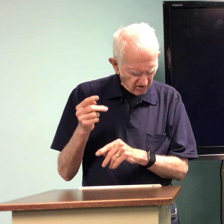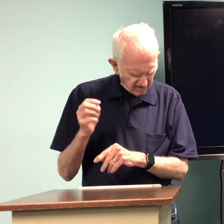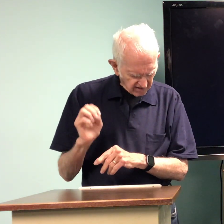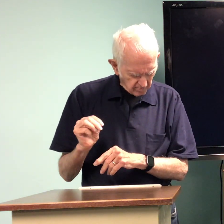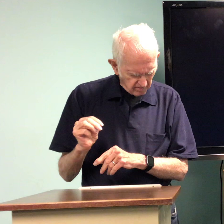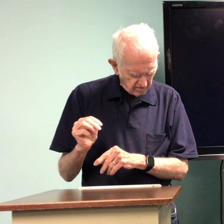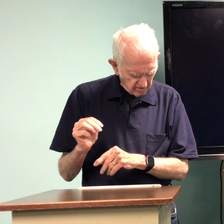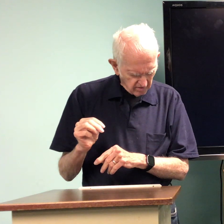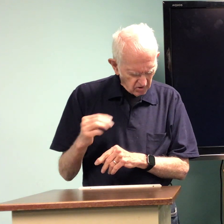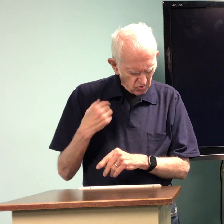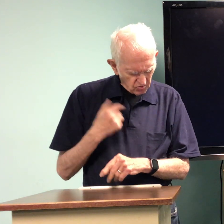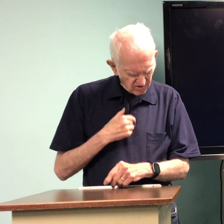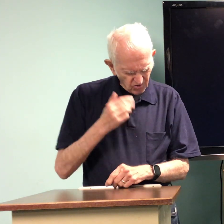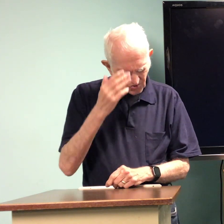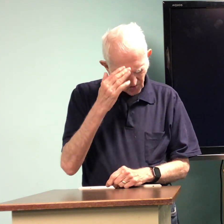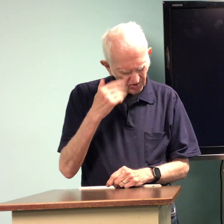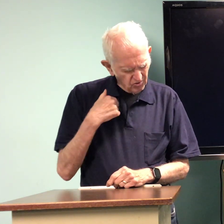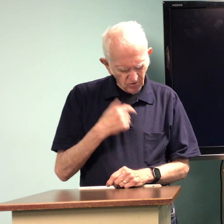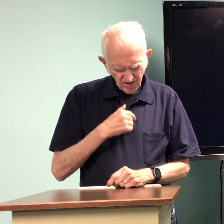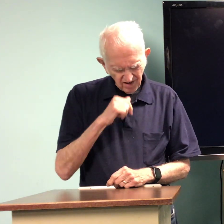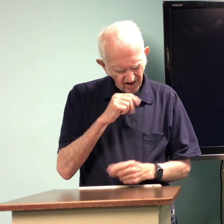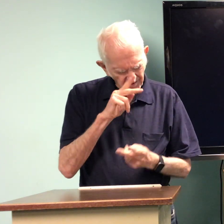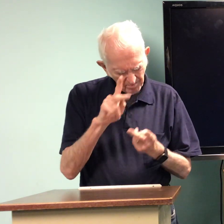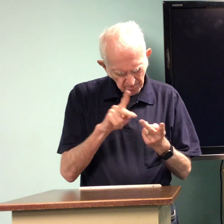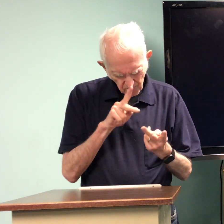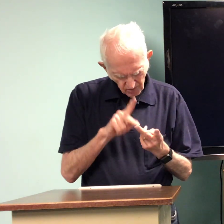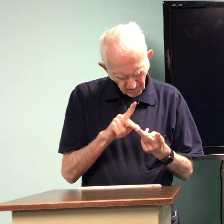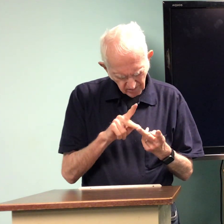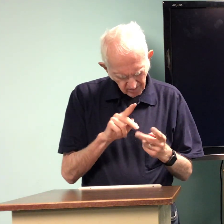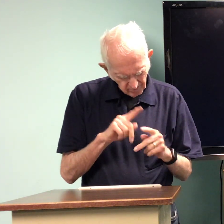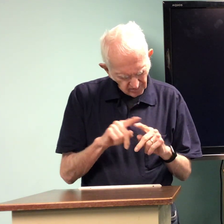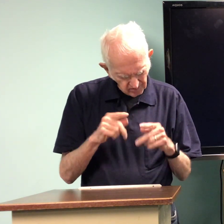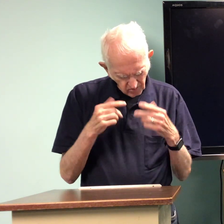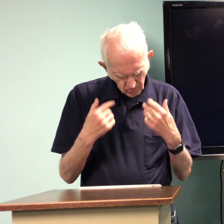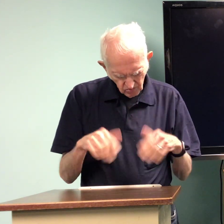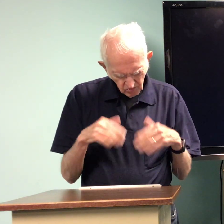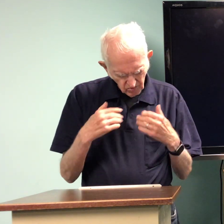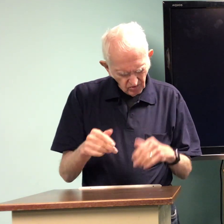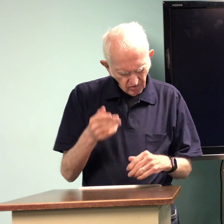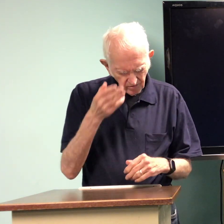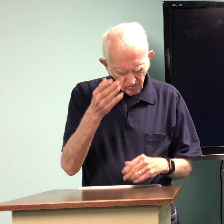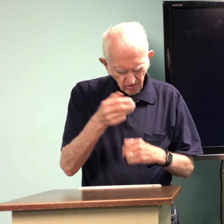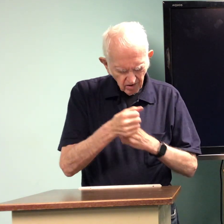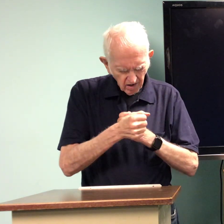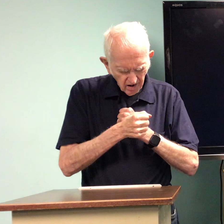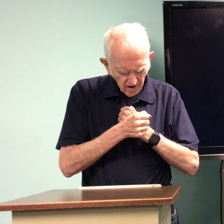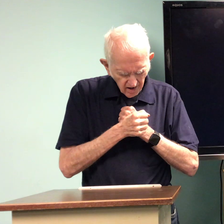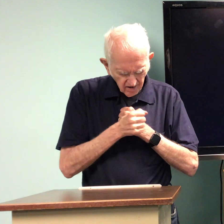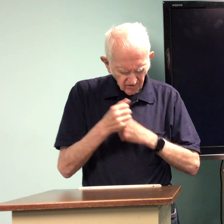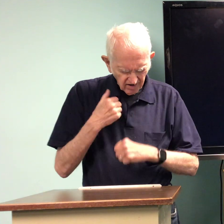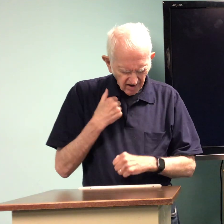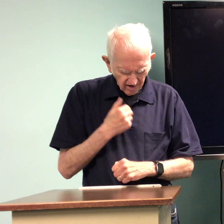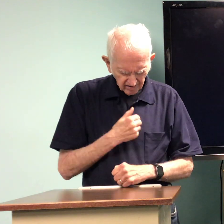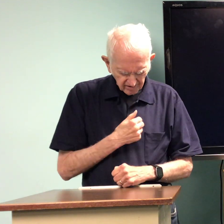turn away from them. We know that we are not perfect, but you love